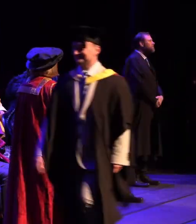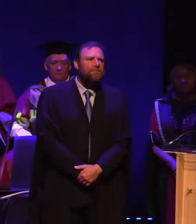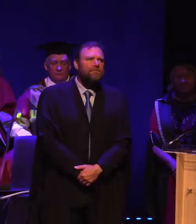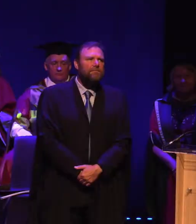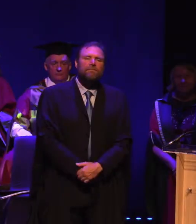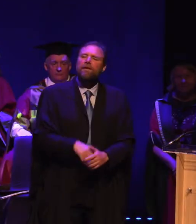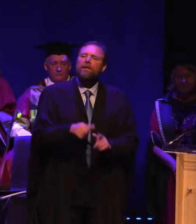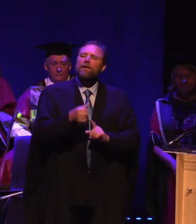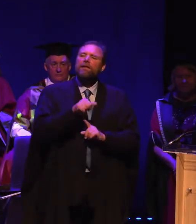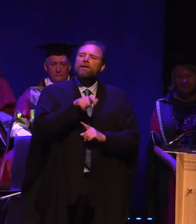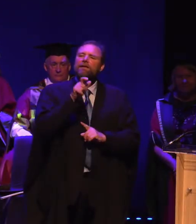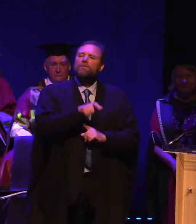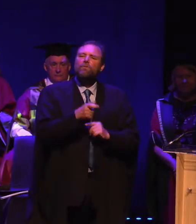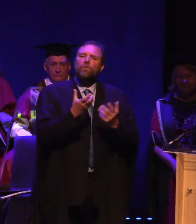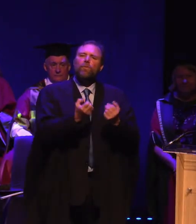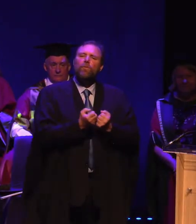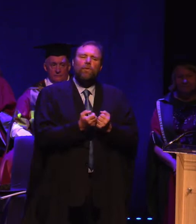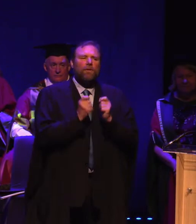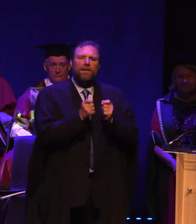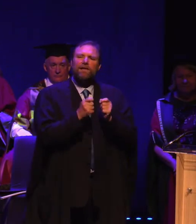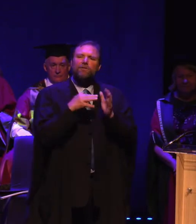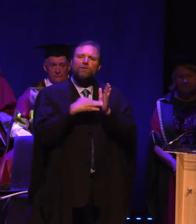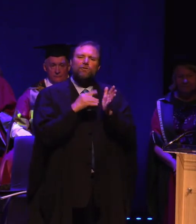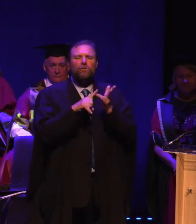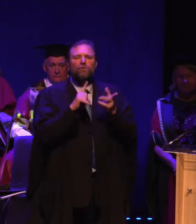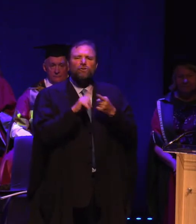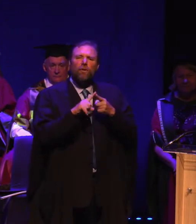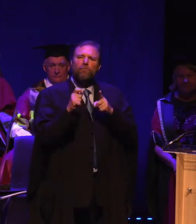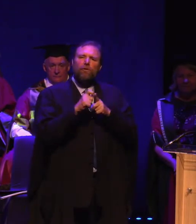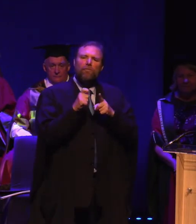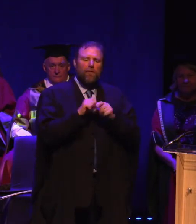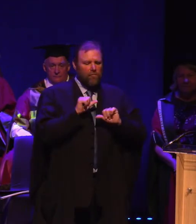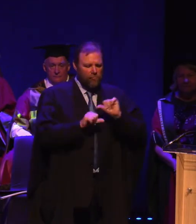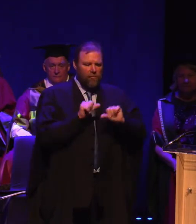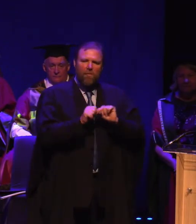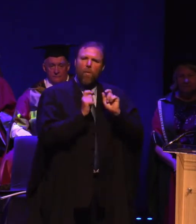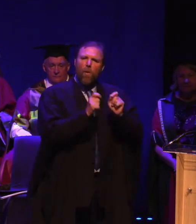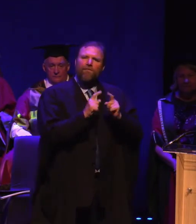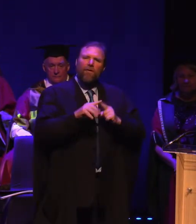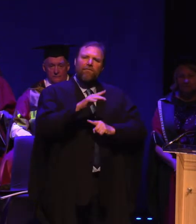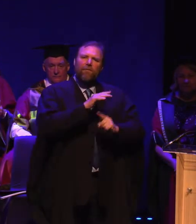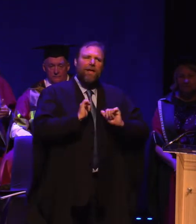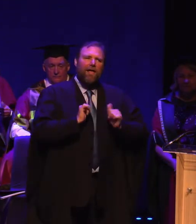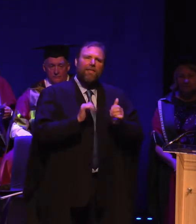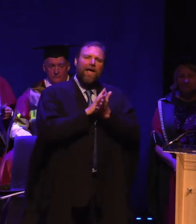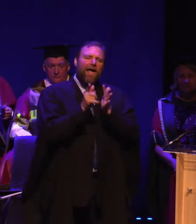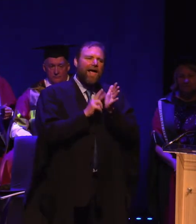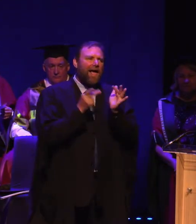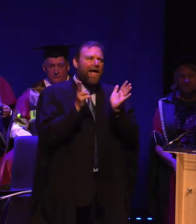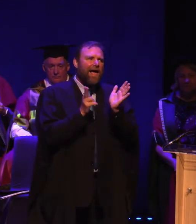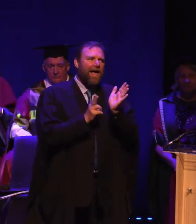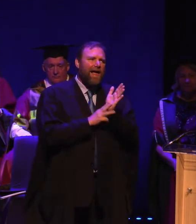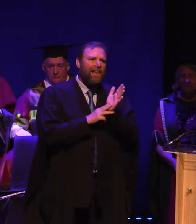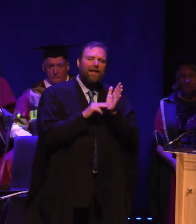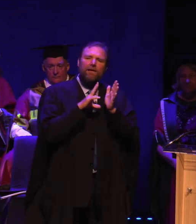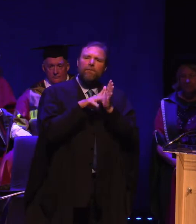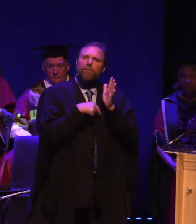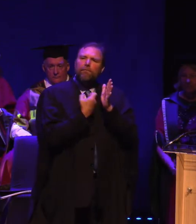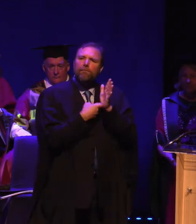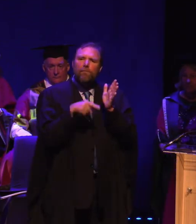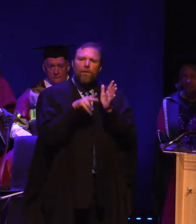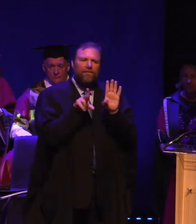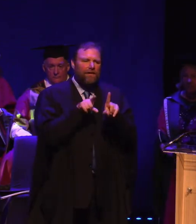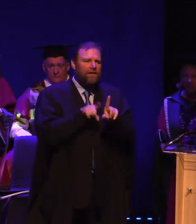The next student is the recipient of the Zoe Pieris Programme Award for Environmental Health. Helen Amelia Auckland